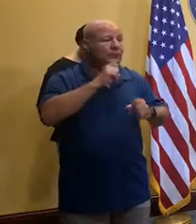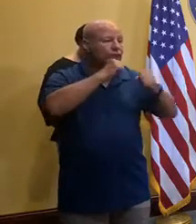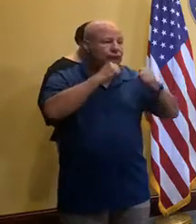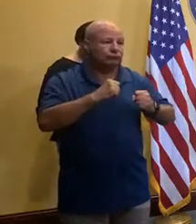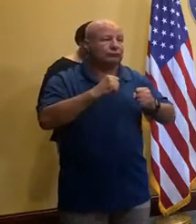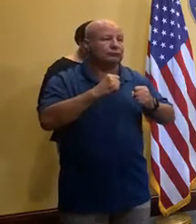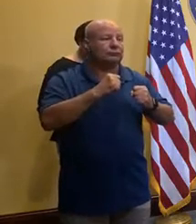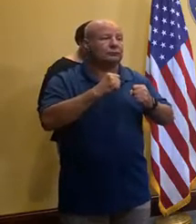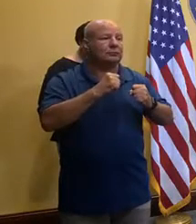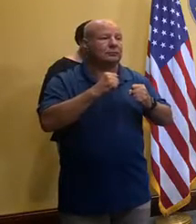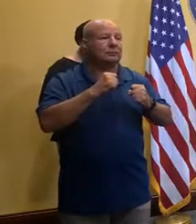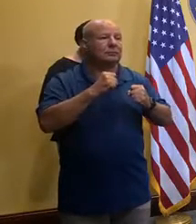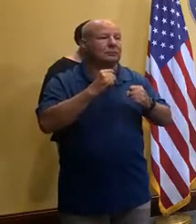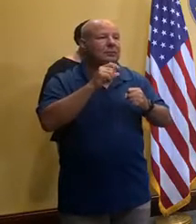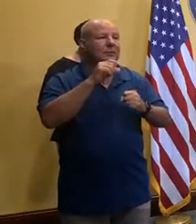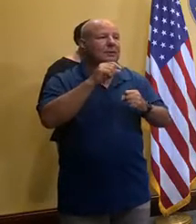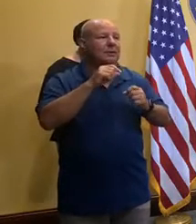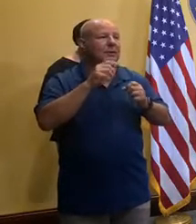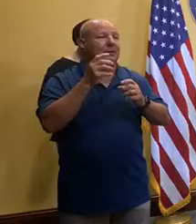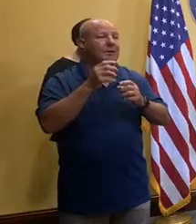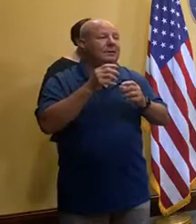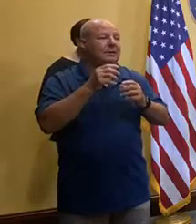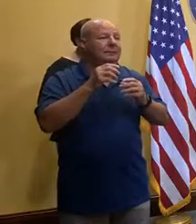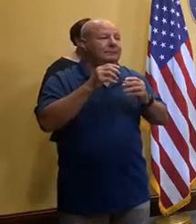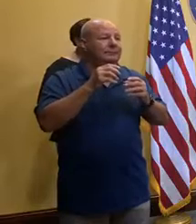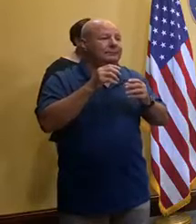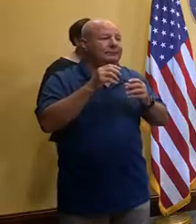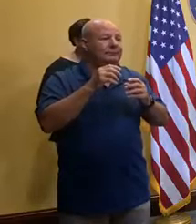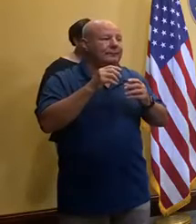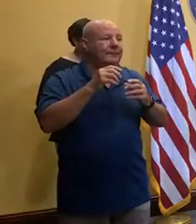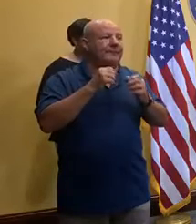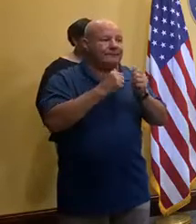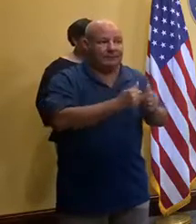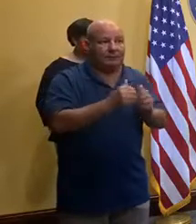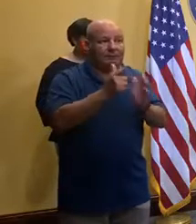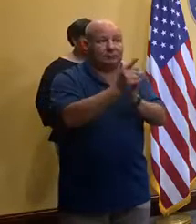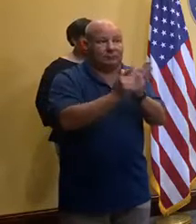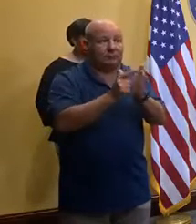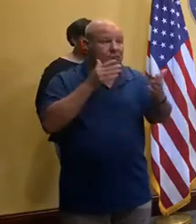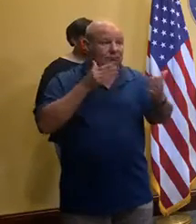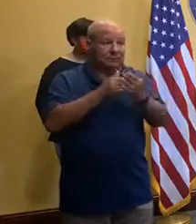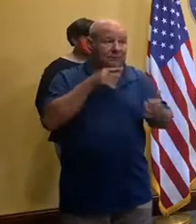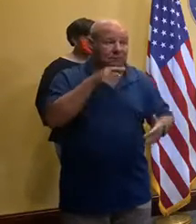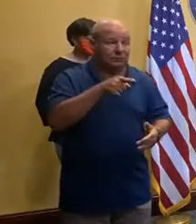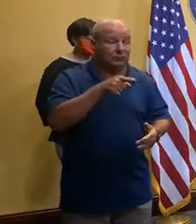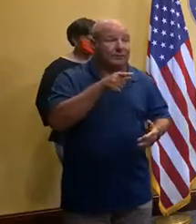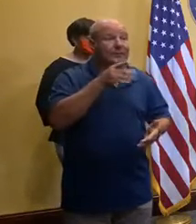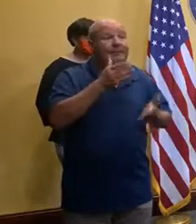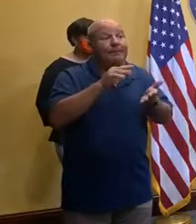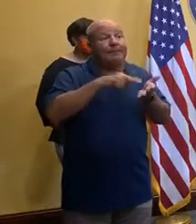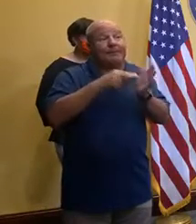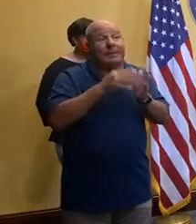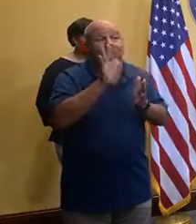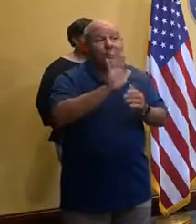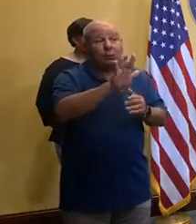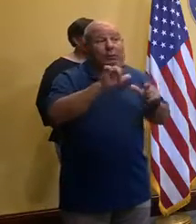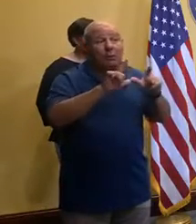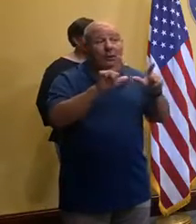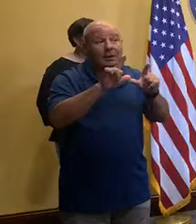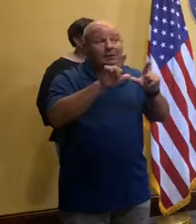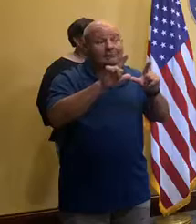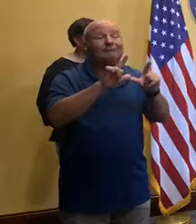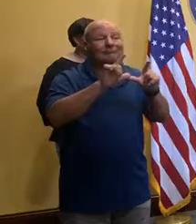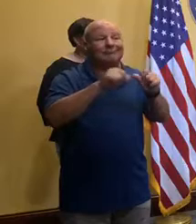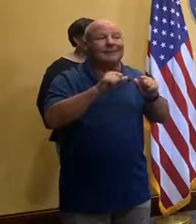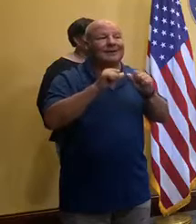you, which means that you may have your license permanently revoked. We don't want to do